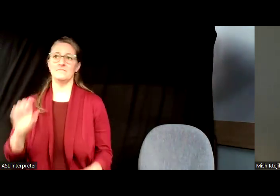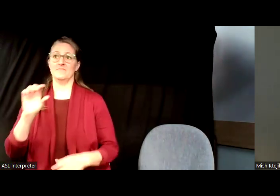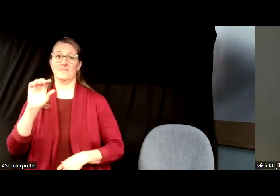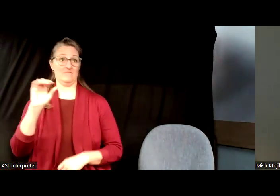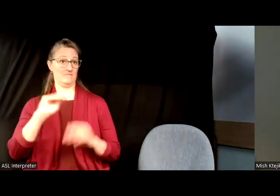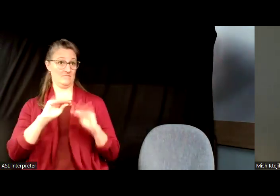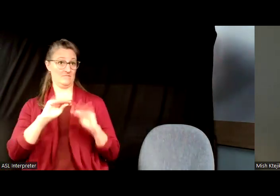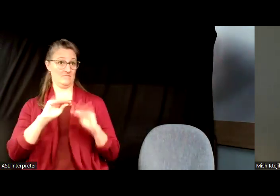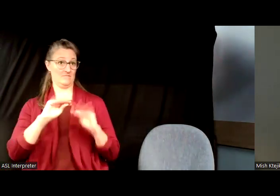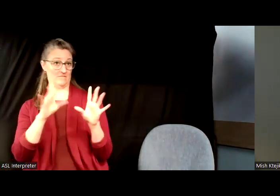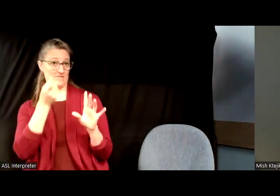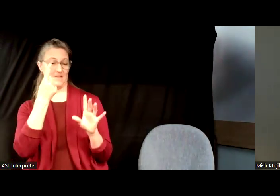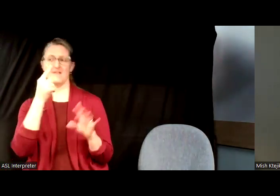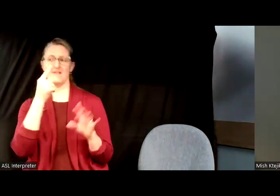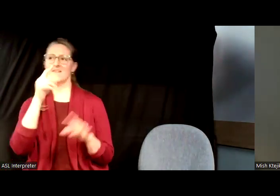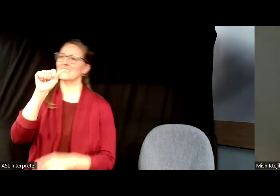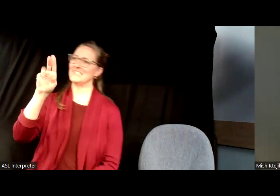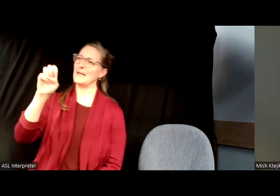Thank you.